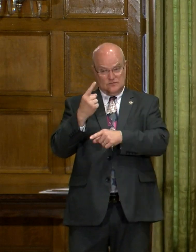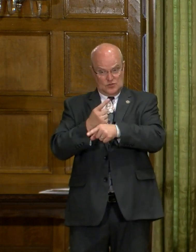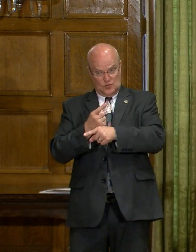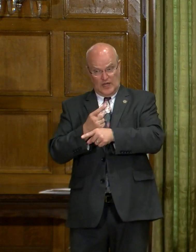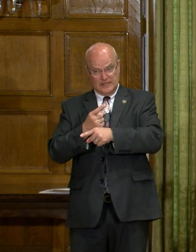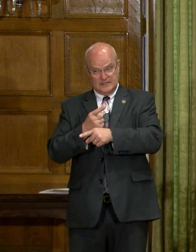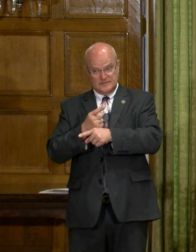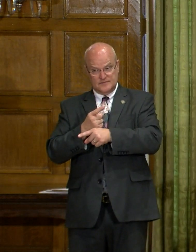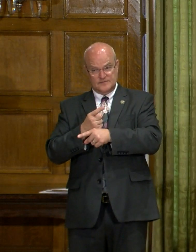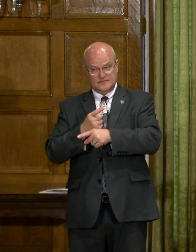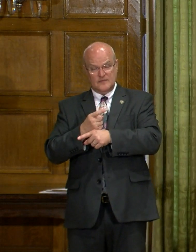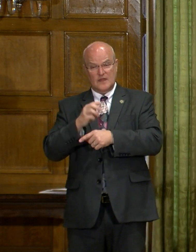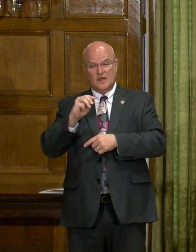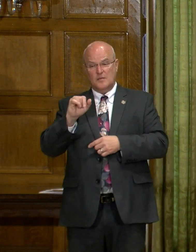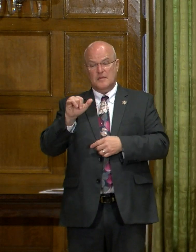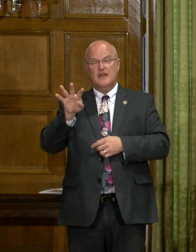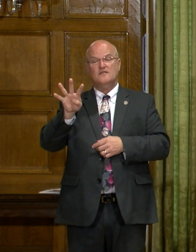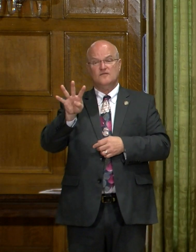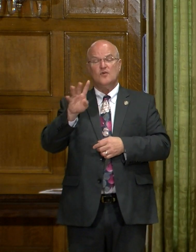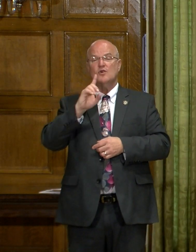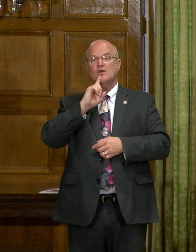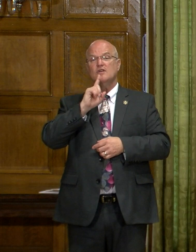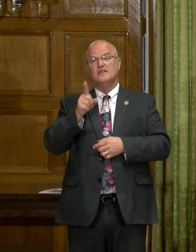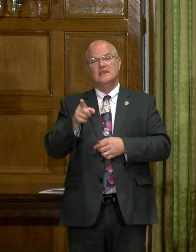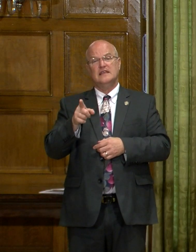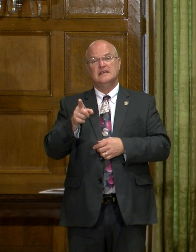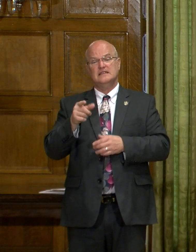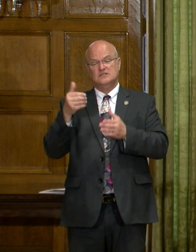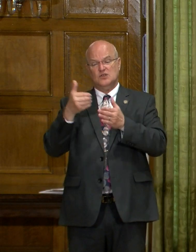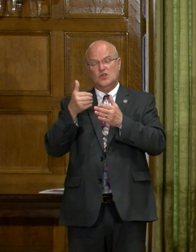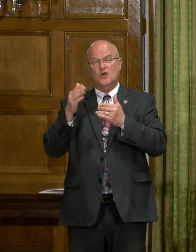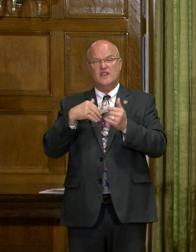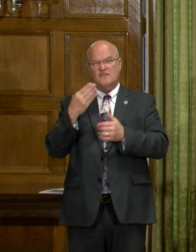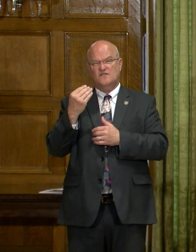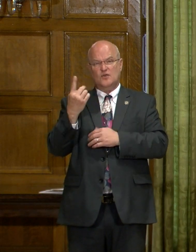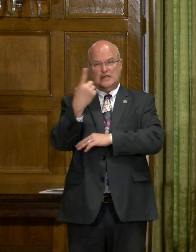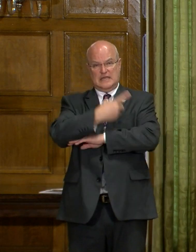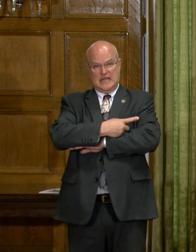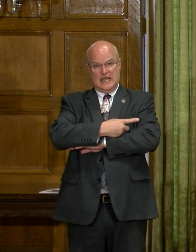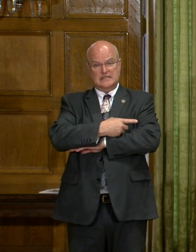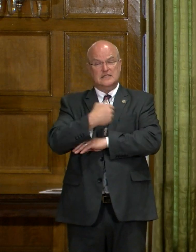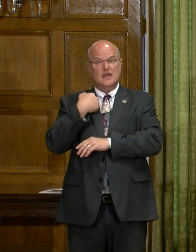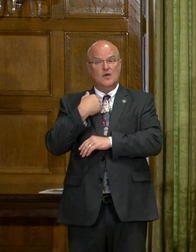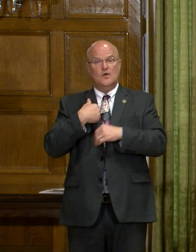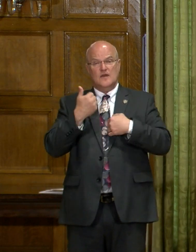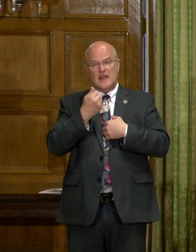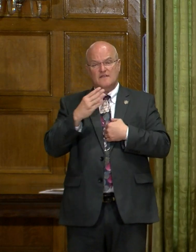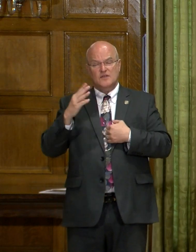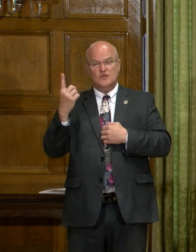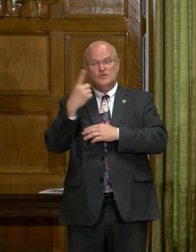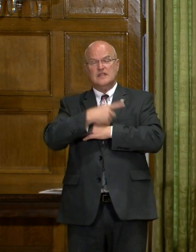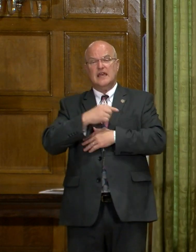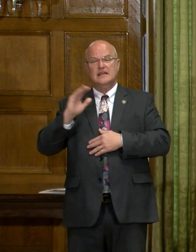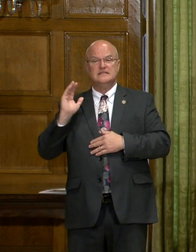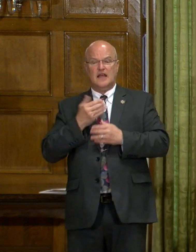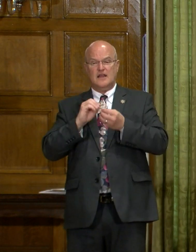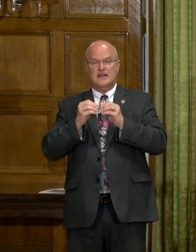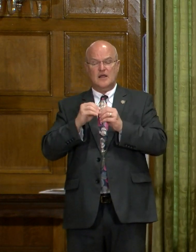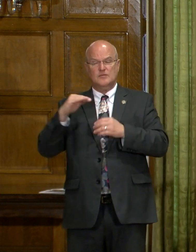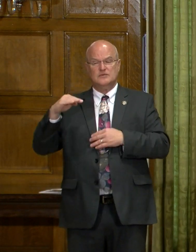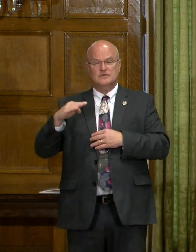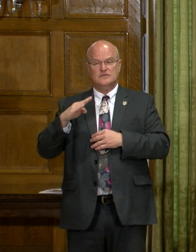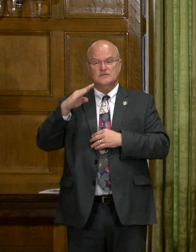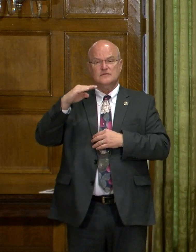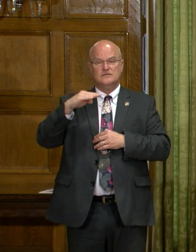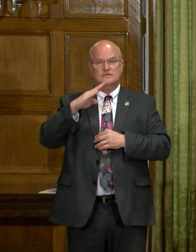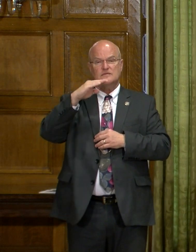right. May 4th is closer than 14 days, and we've had a couple of days in which our cases